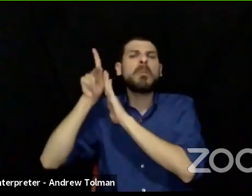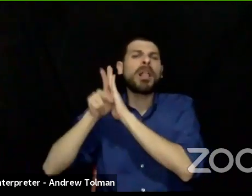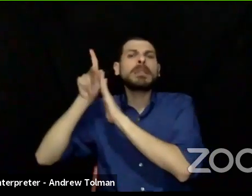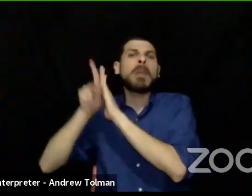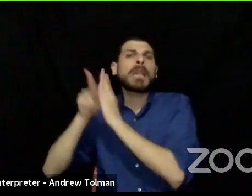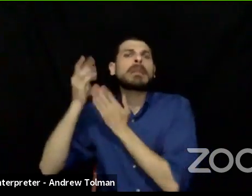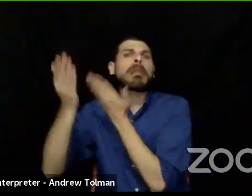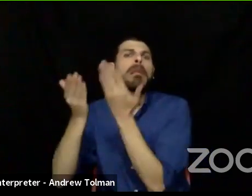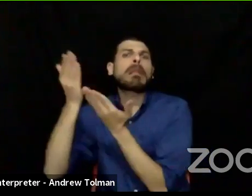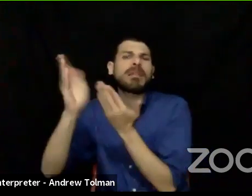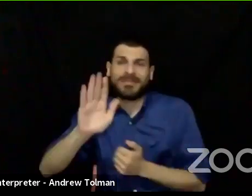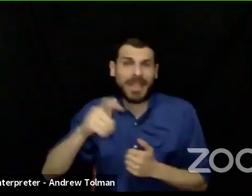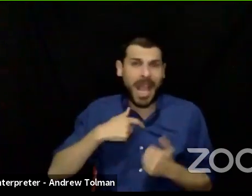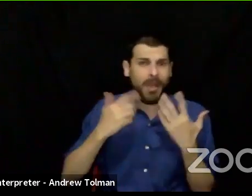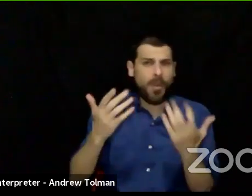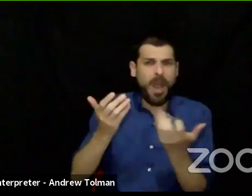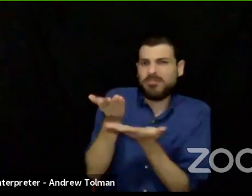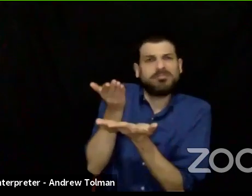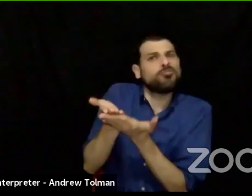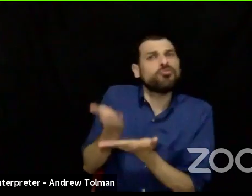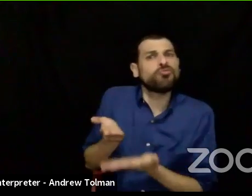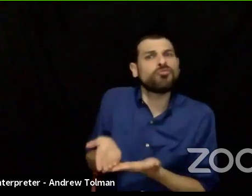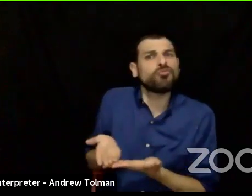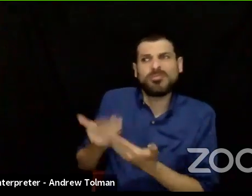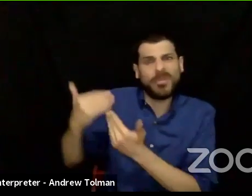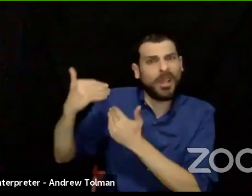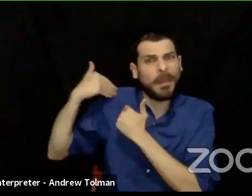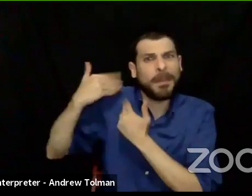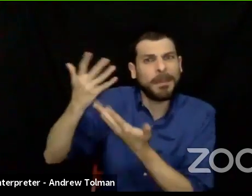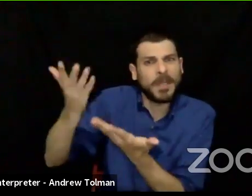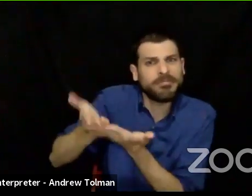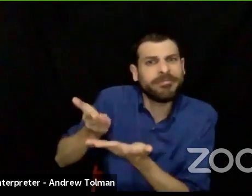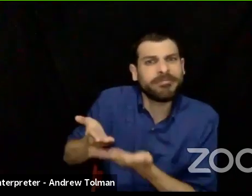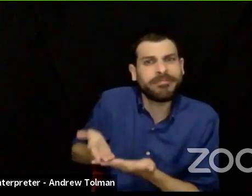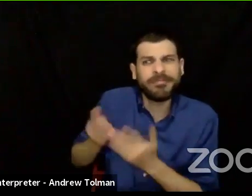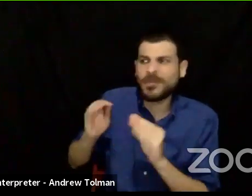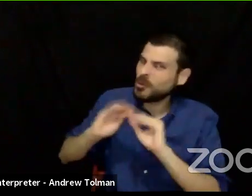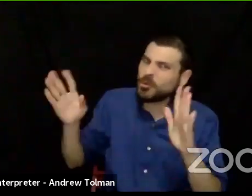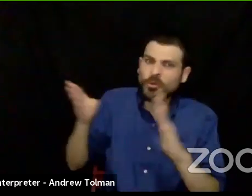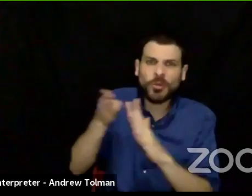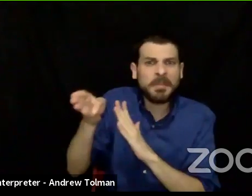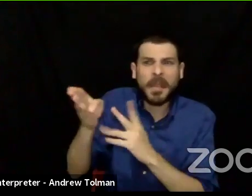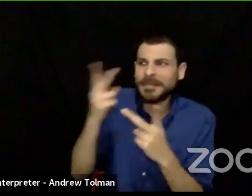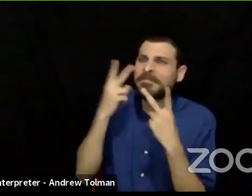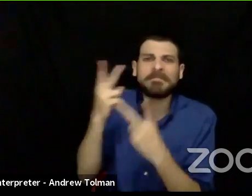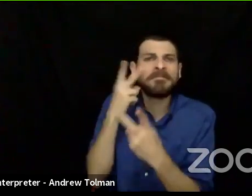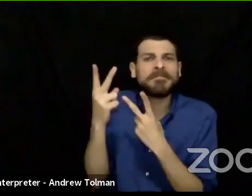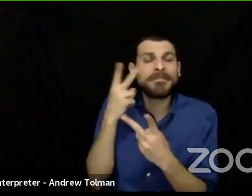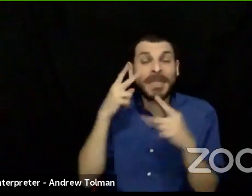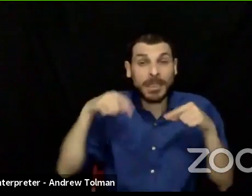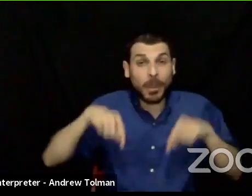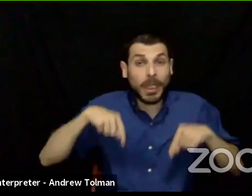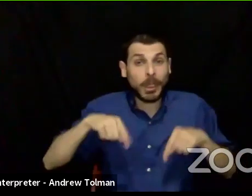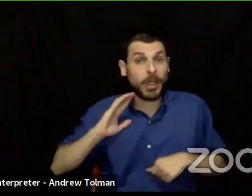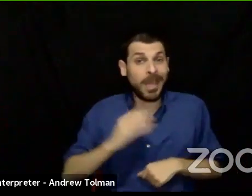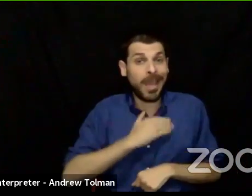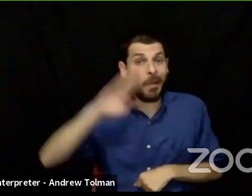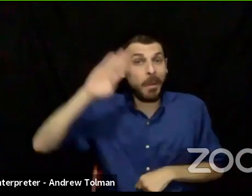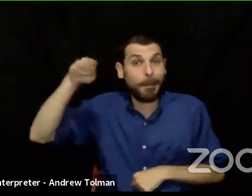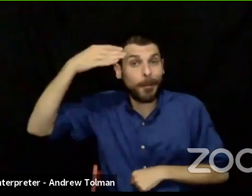and transparency. And that's one of the processes that we know we have a big issue with here in Portland, is our housing bureau and the access